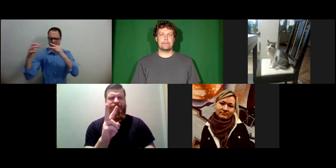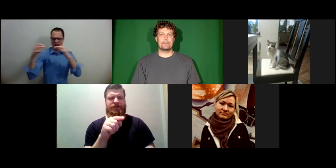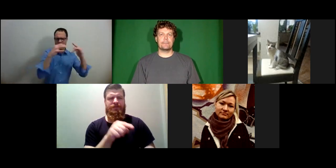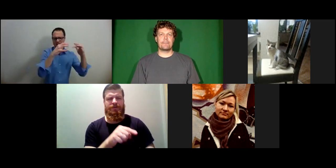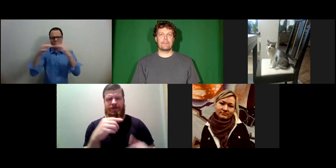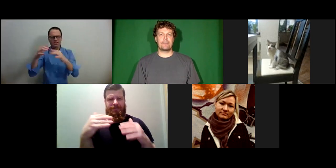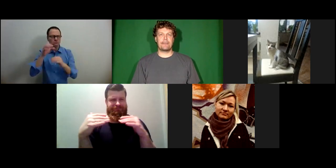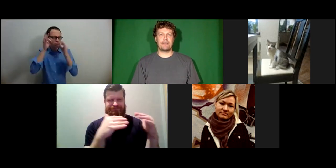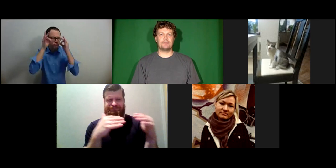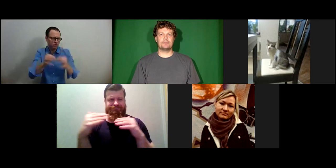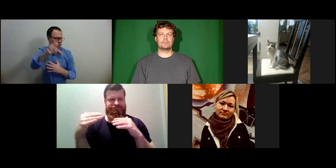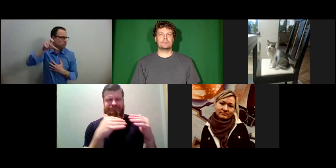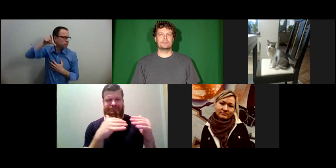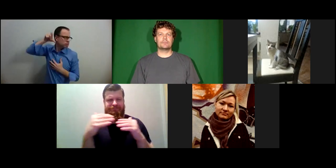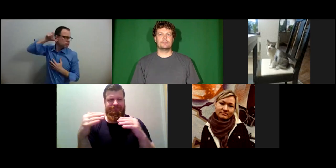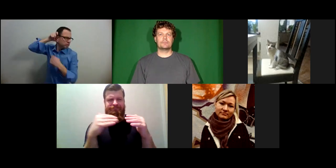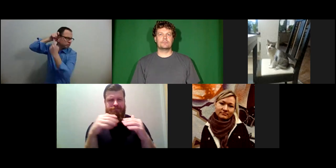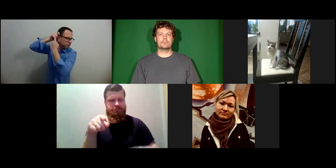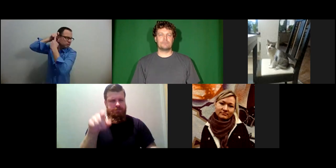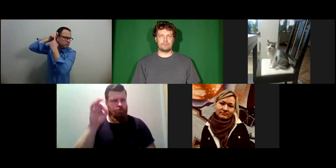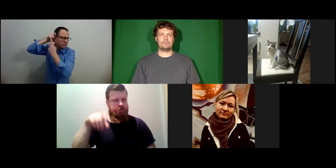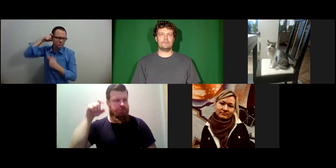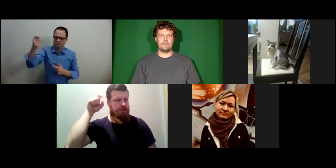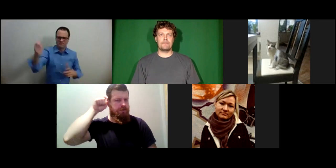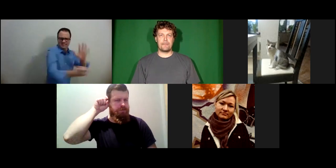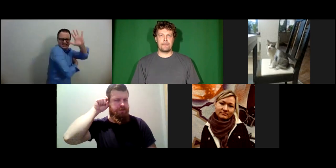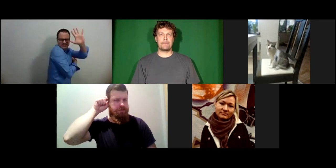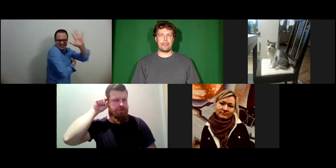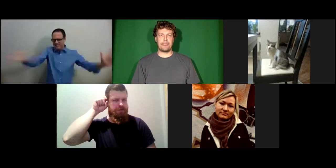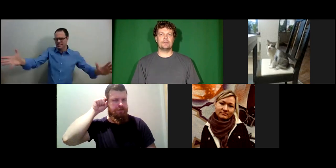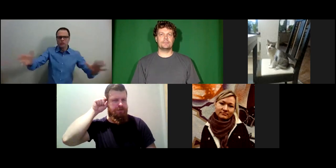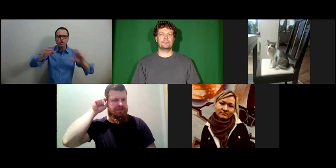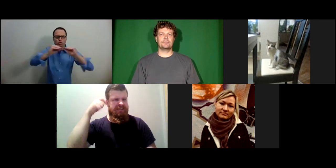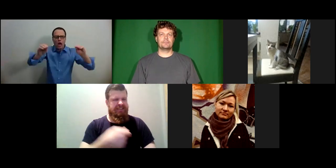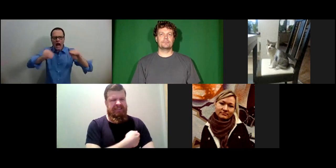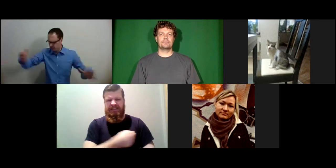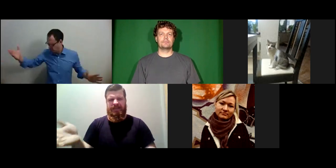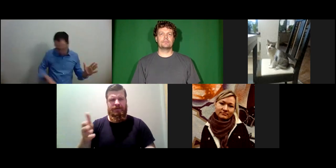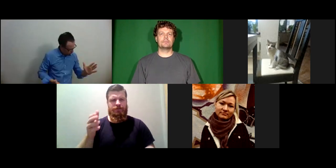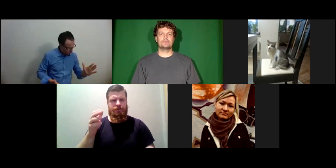Can you do the questions and I do the response?